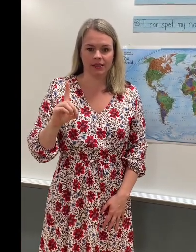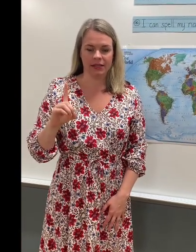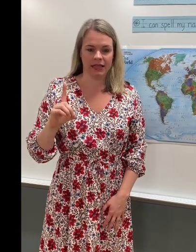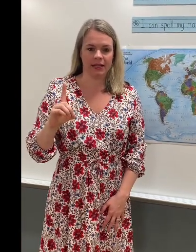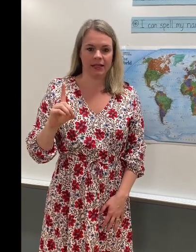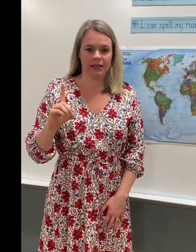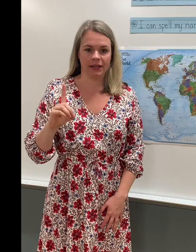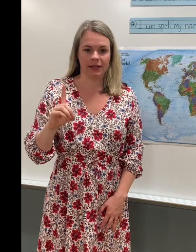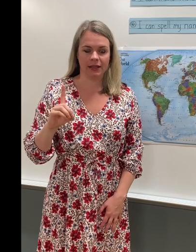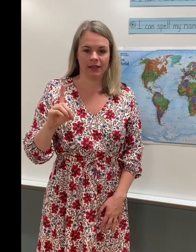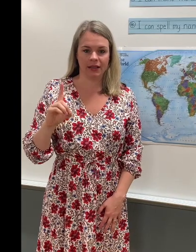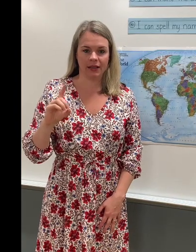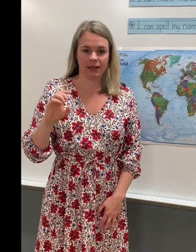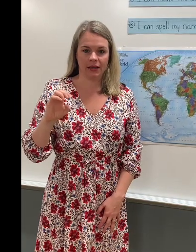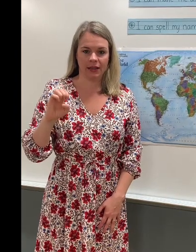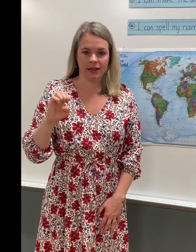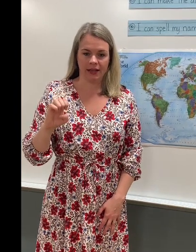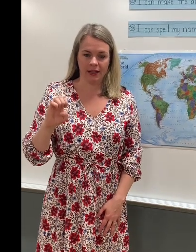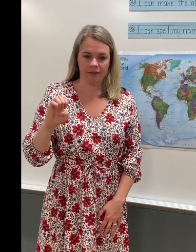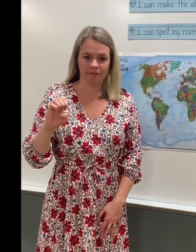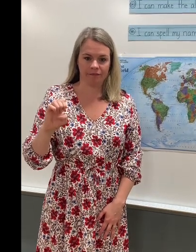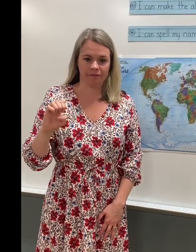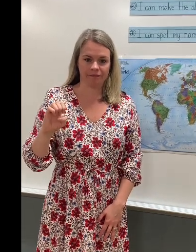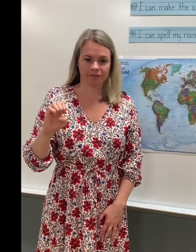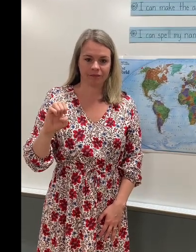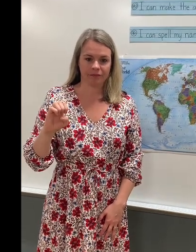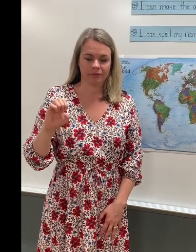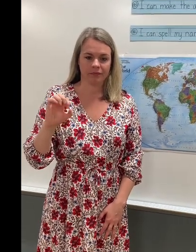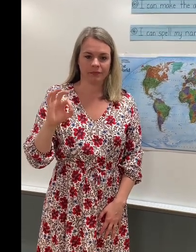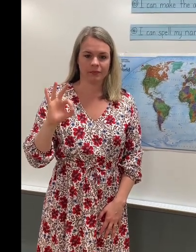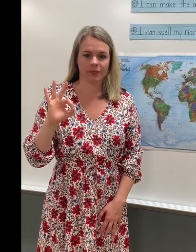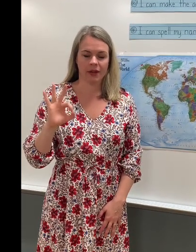D, E, F,